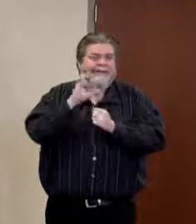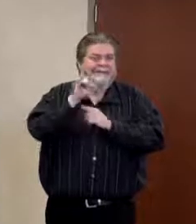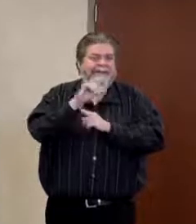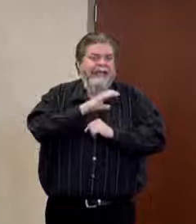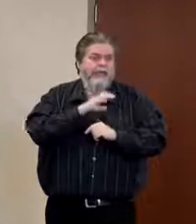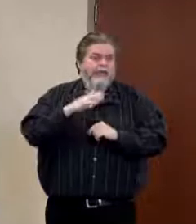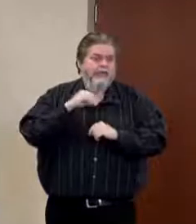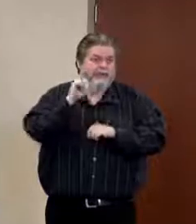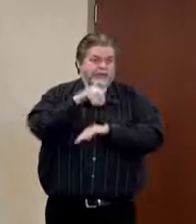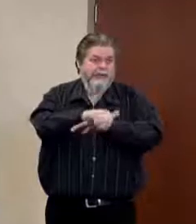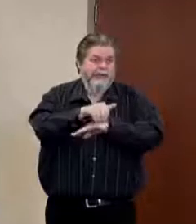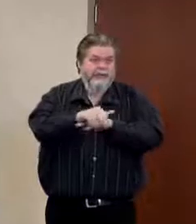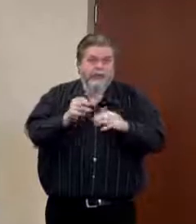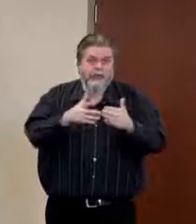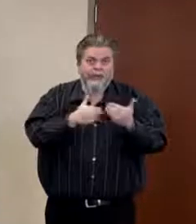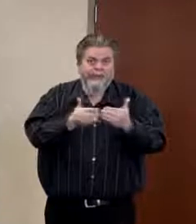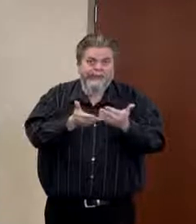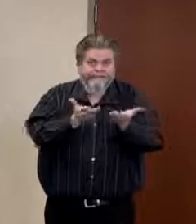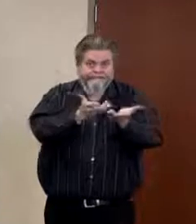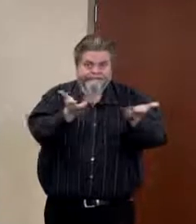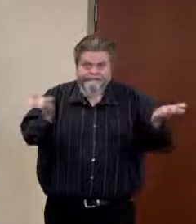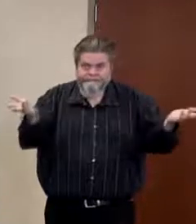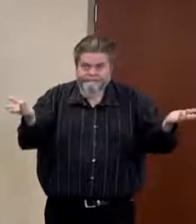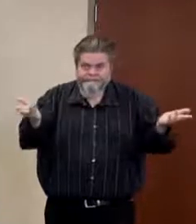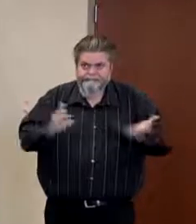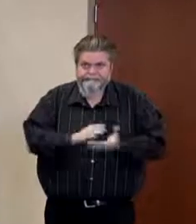other topics.